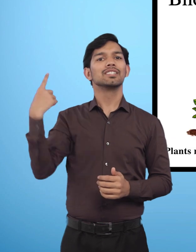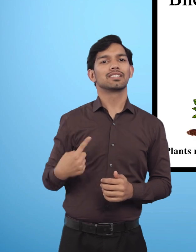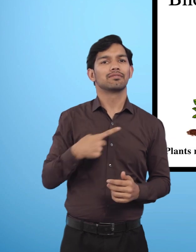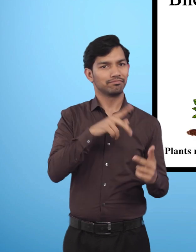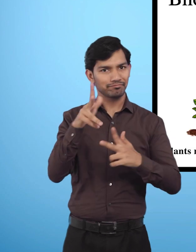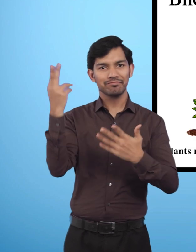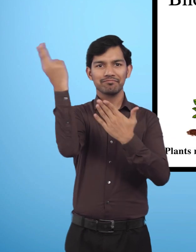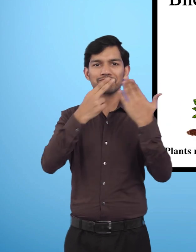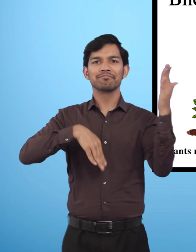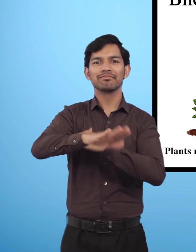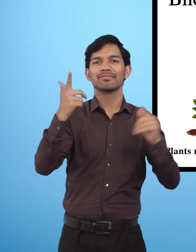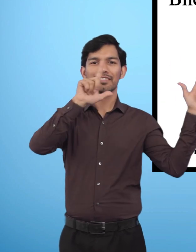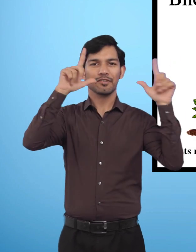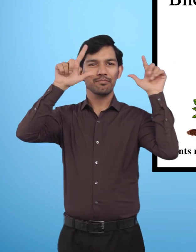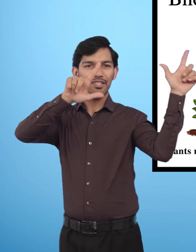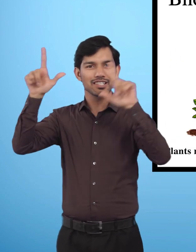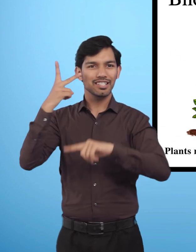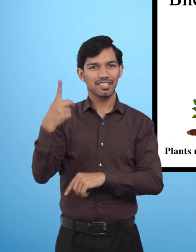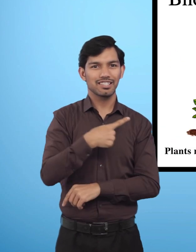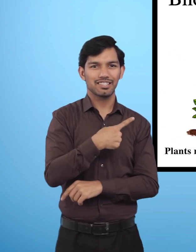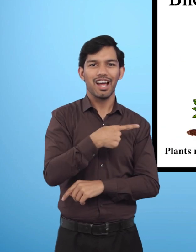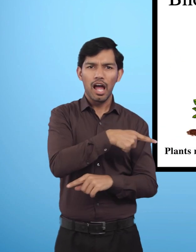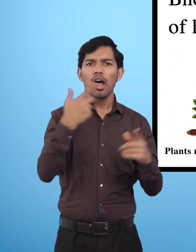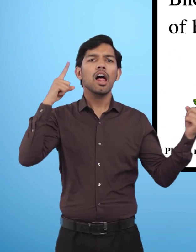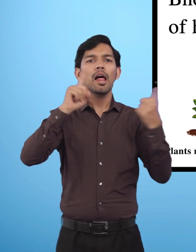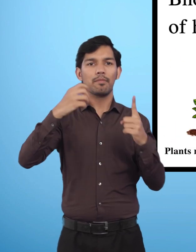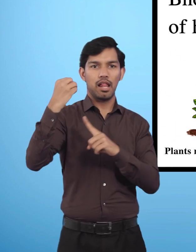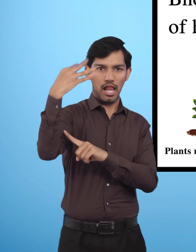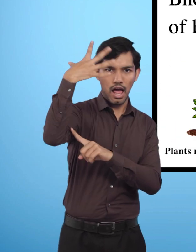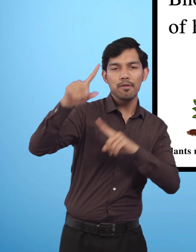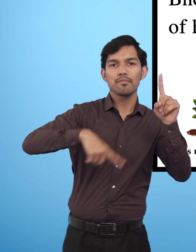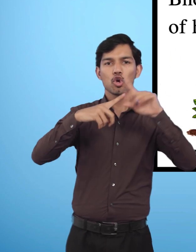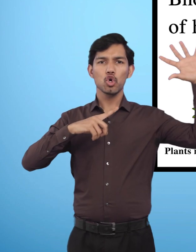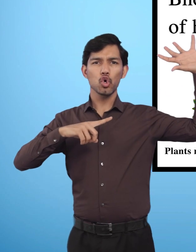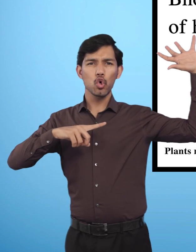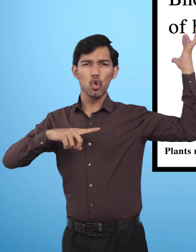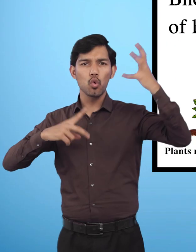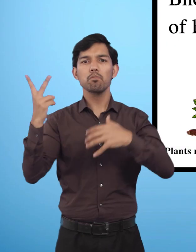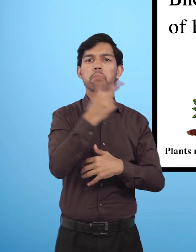Bhumi draws some pictures to show the uses of heat and light from the sun.